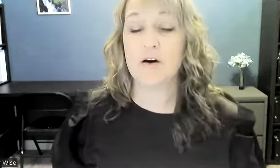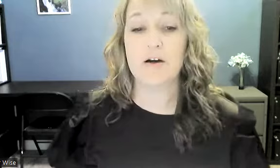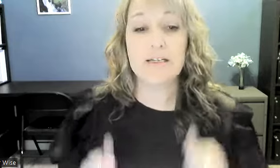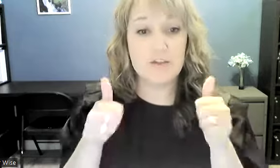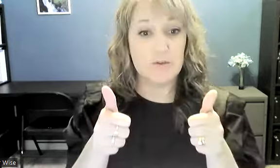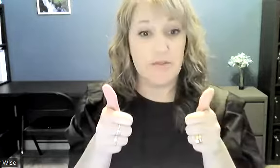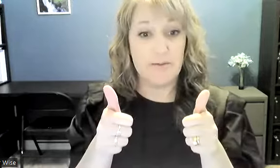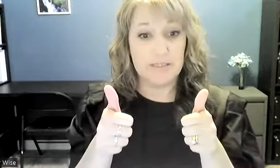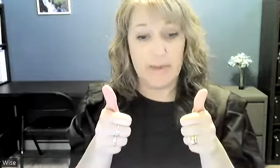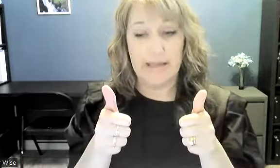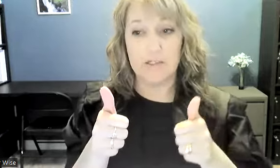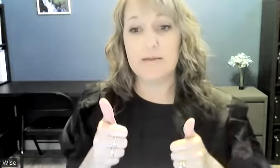Far is two thumbs up handshakes.